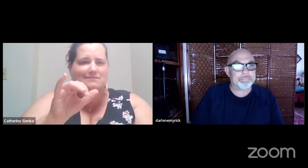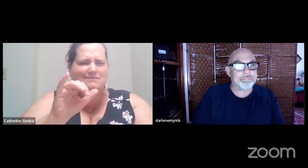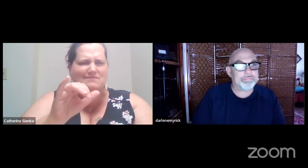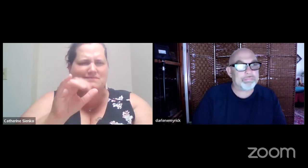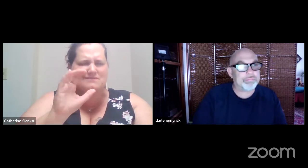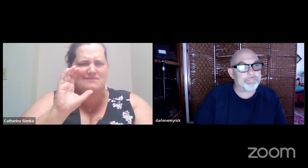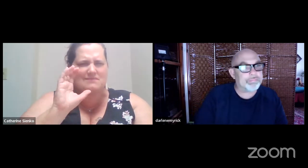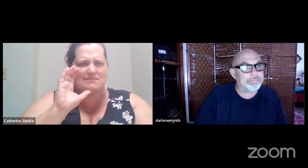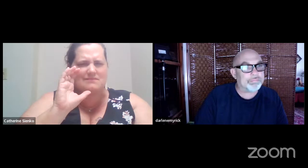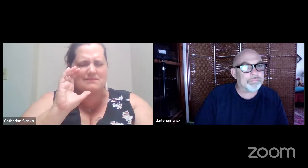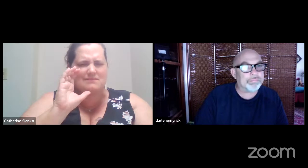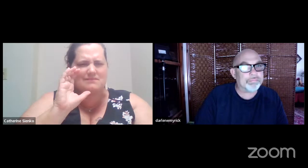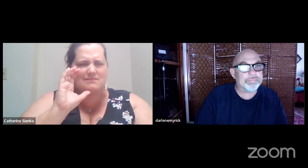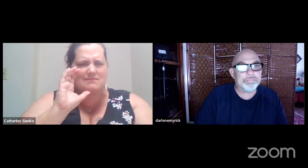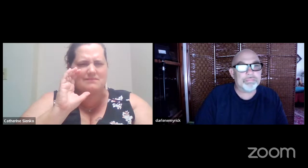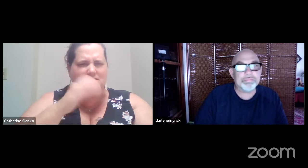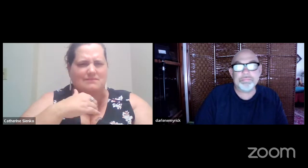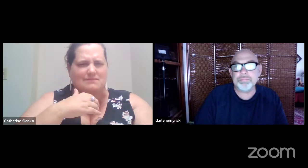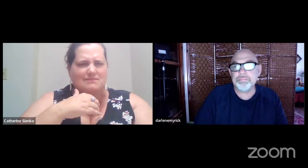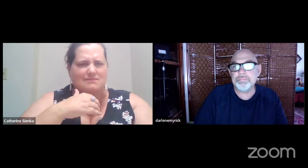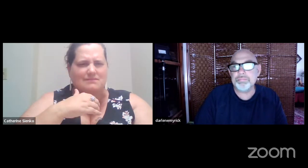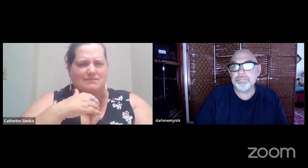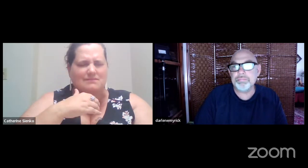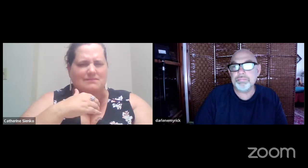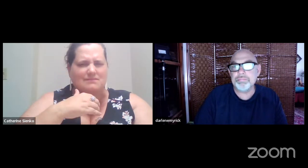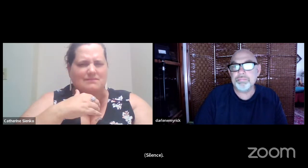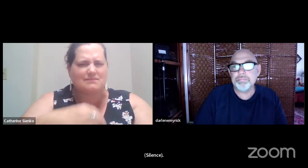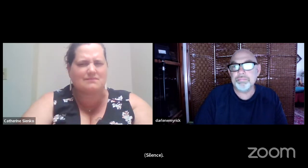yeah, I don't know what's happening.